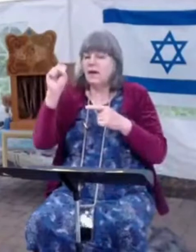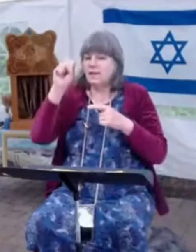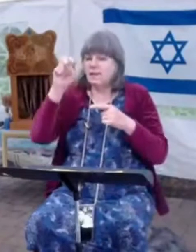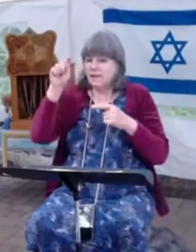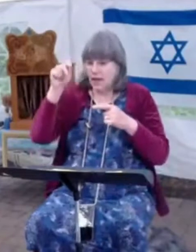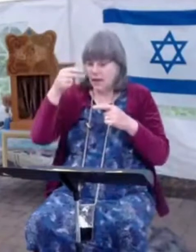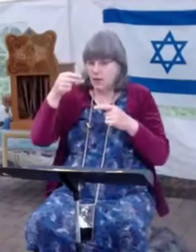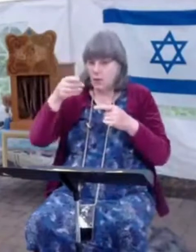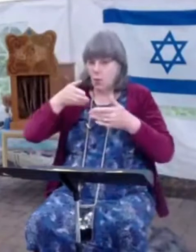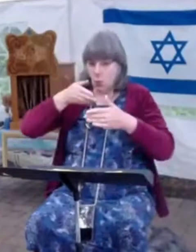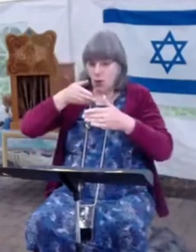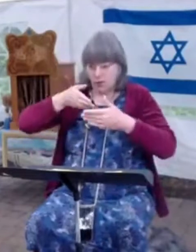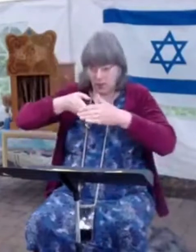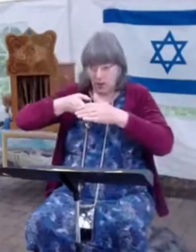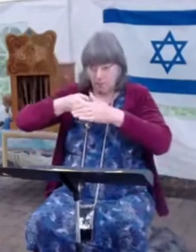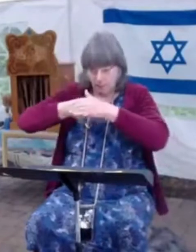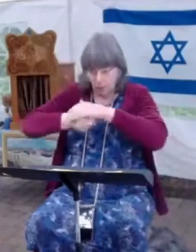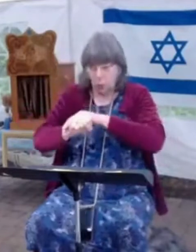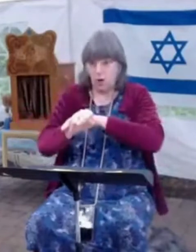is rapprochement.